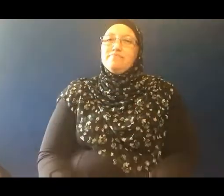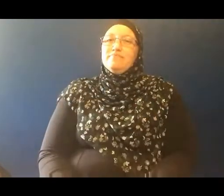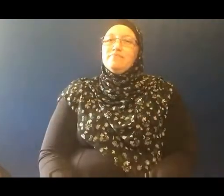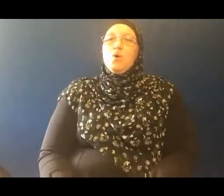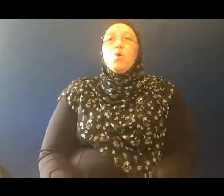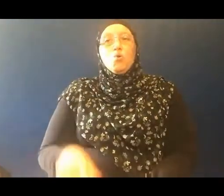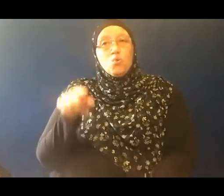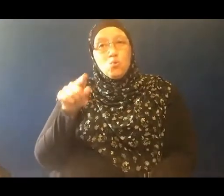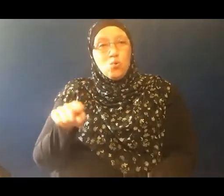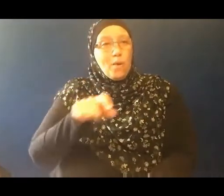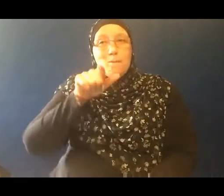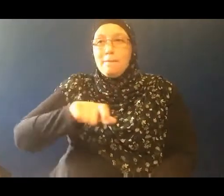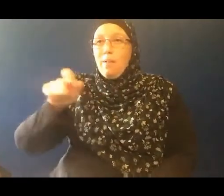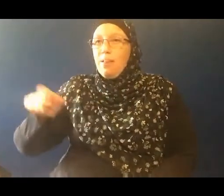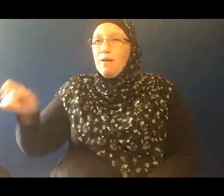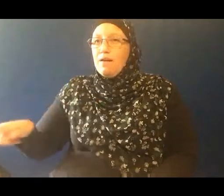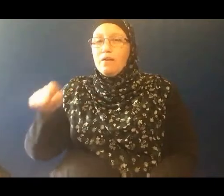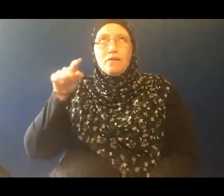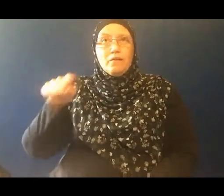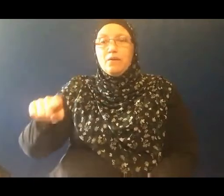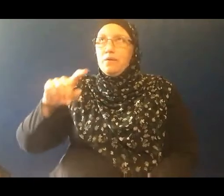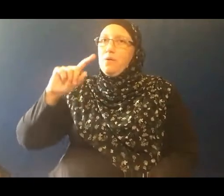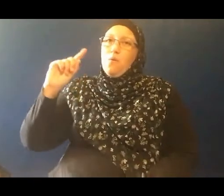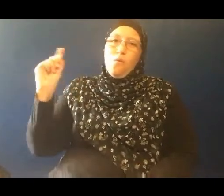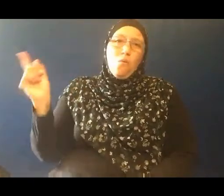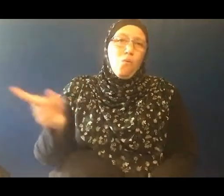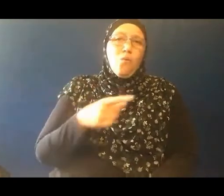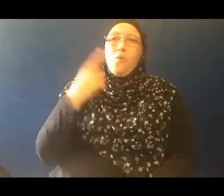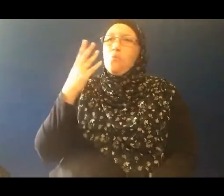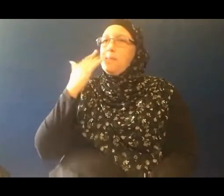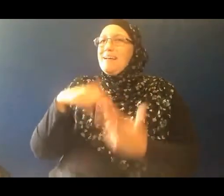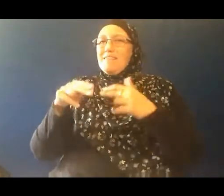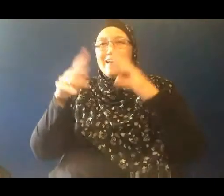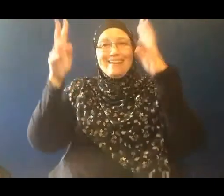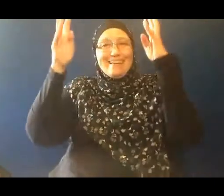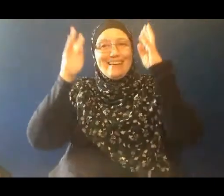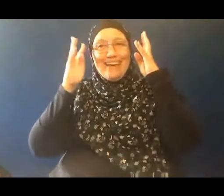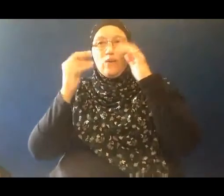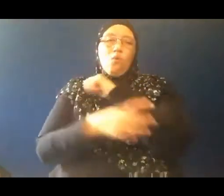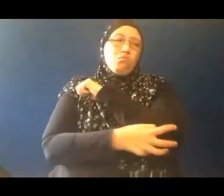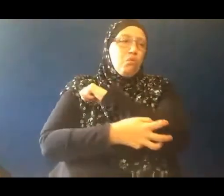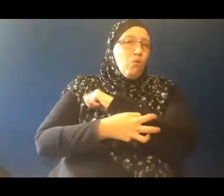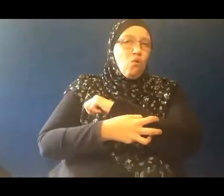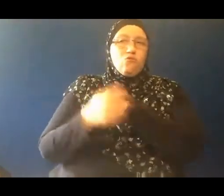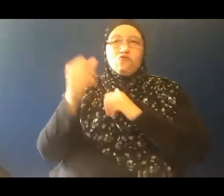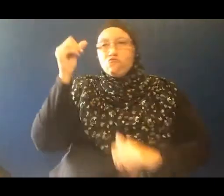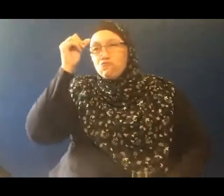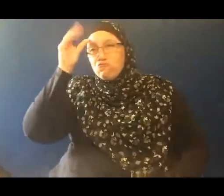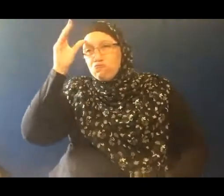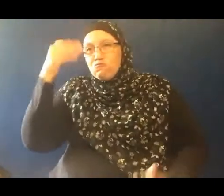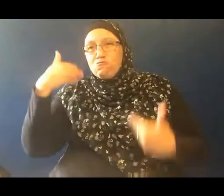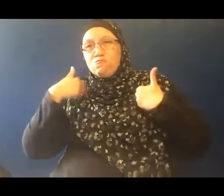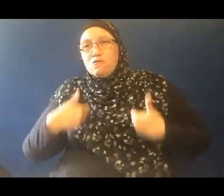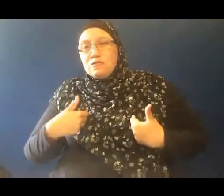you mankind, you are all, no matter king or peasant, no matter educated or illiterate, you